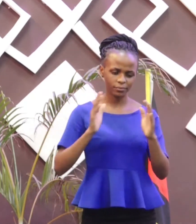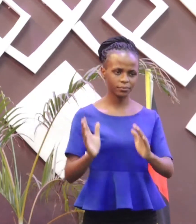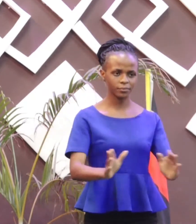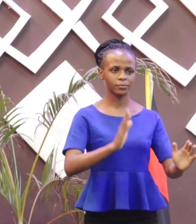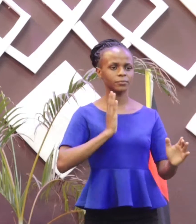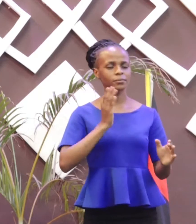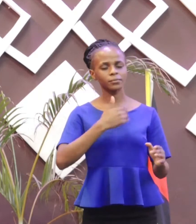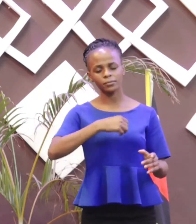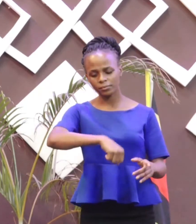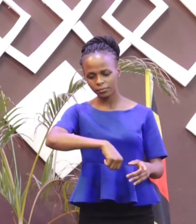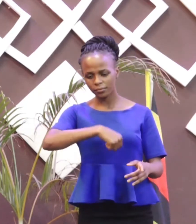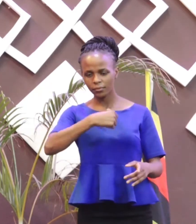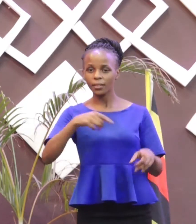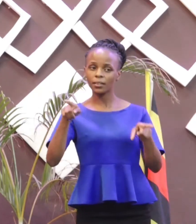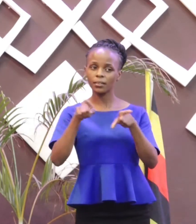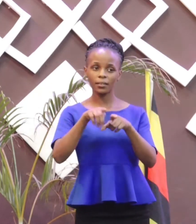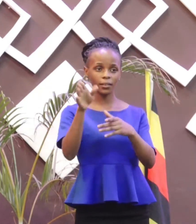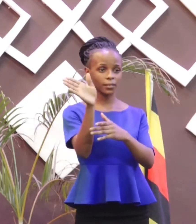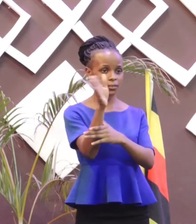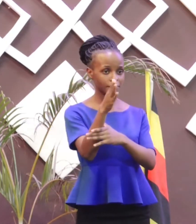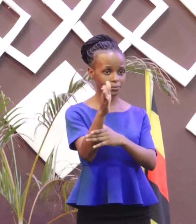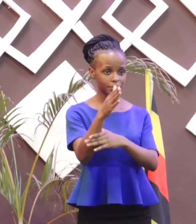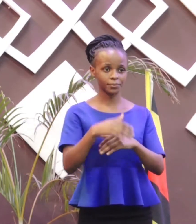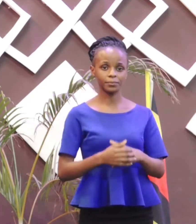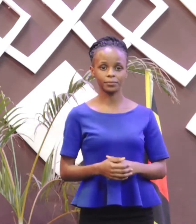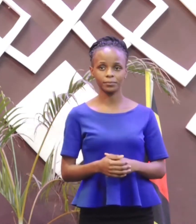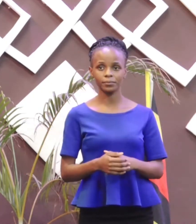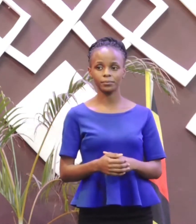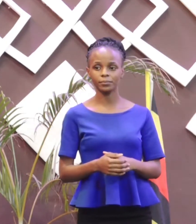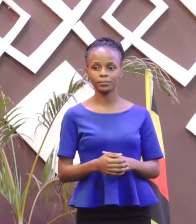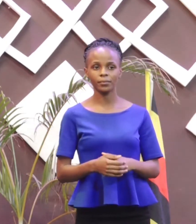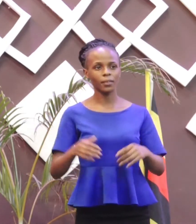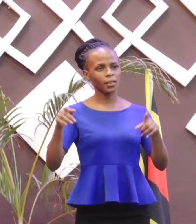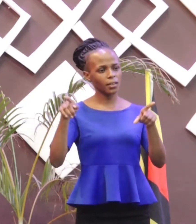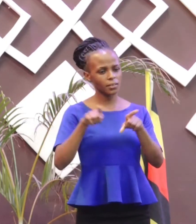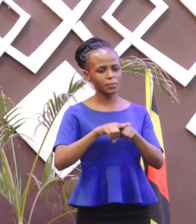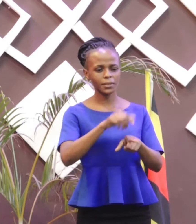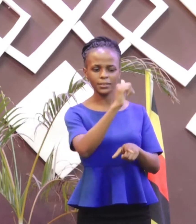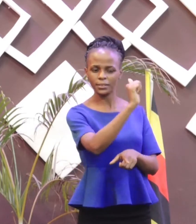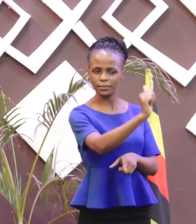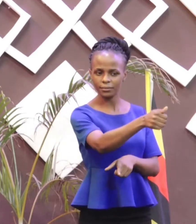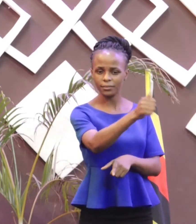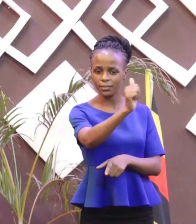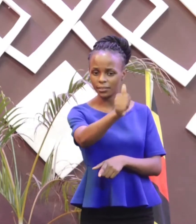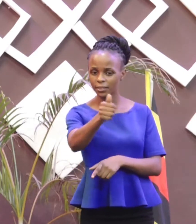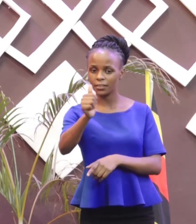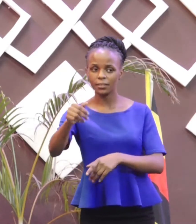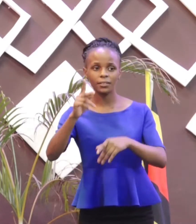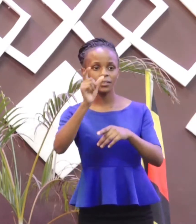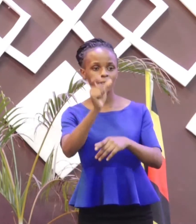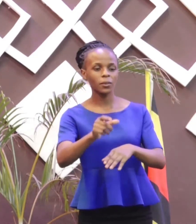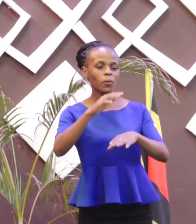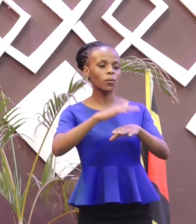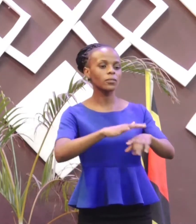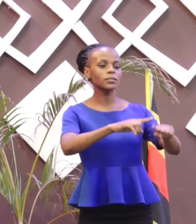preparing ourselves. Ngobuweereza. As a ministry. Ngabuli muntu ku level eya